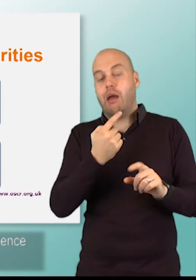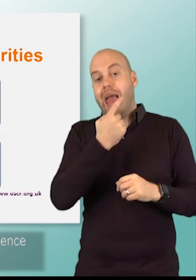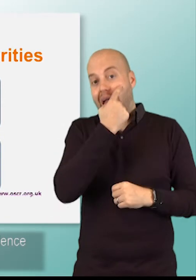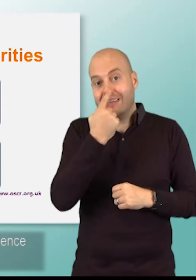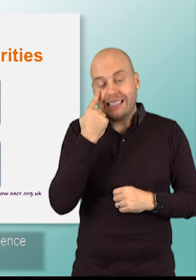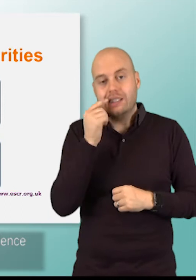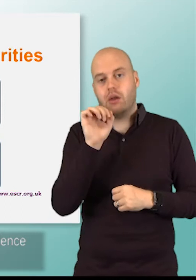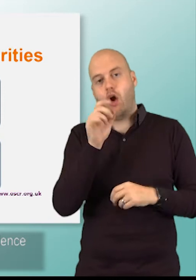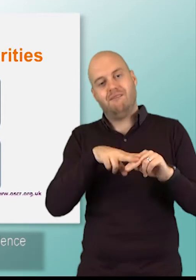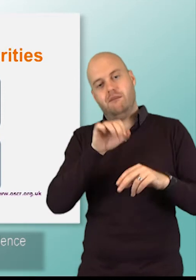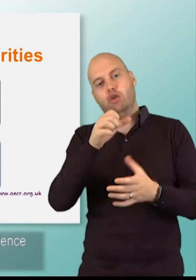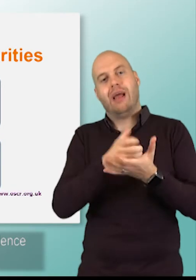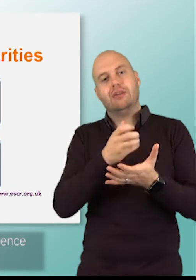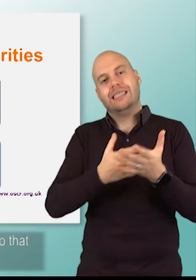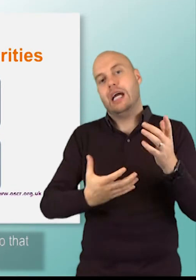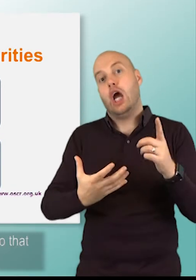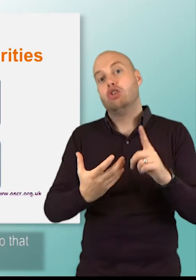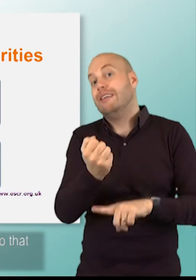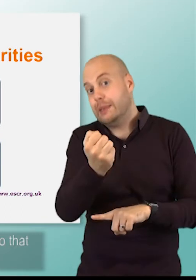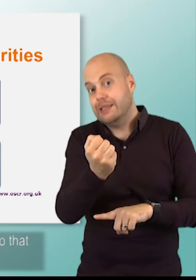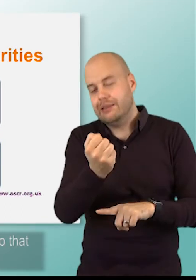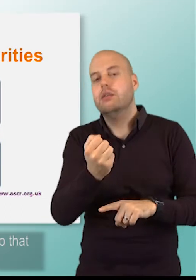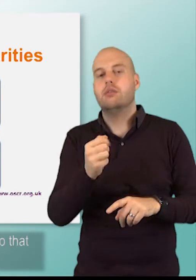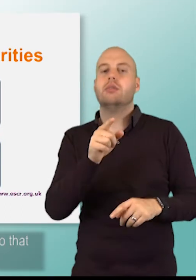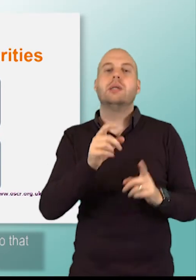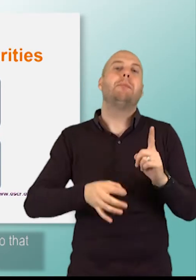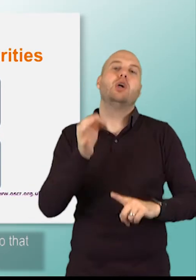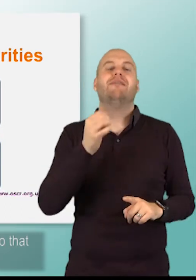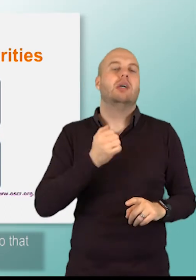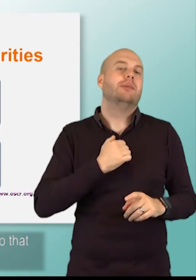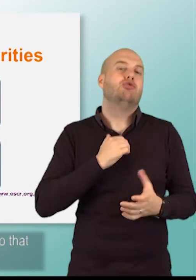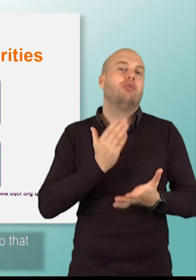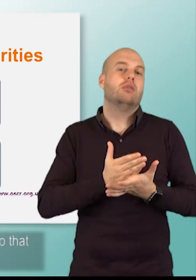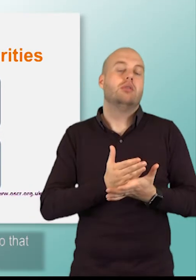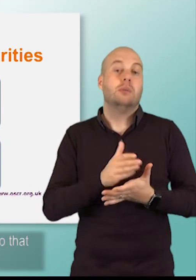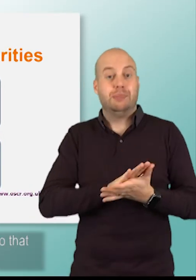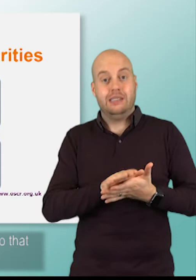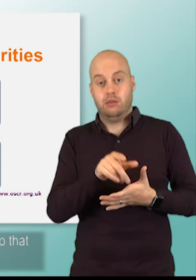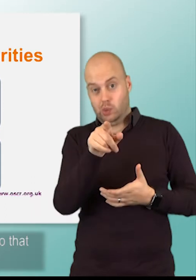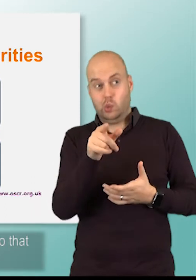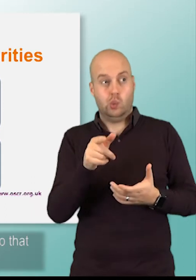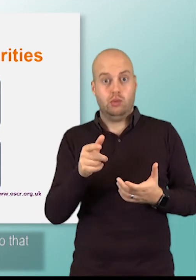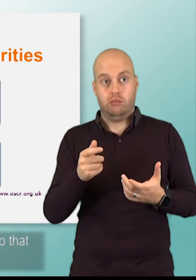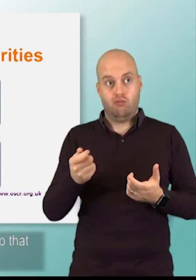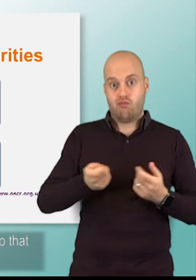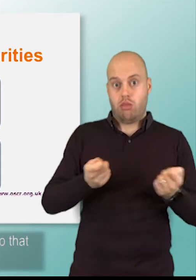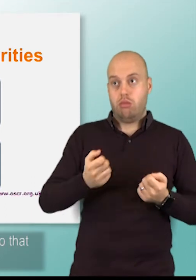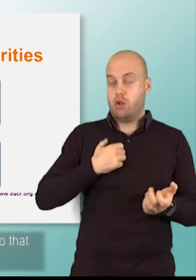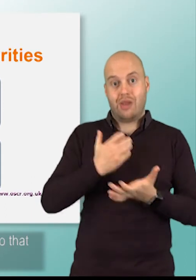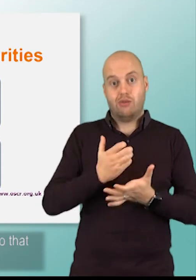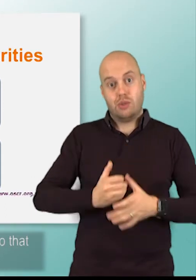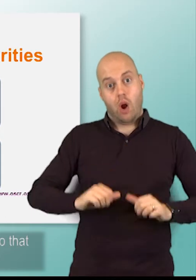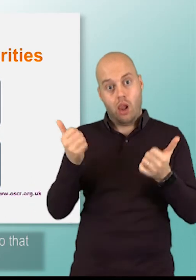achievements increases trust. So part of running your charity well is telling that story so that